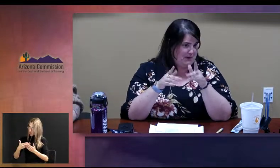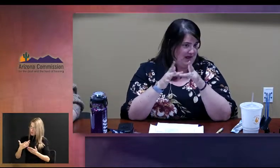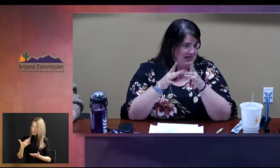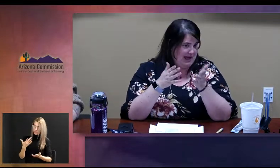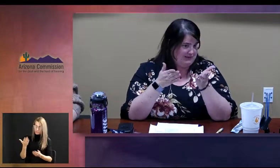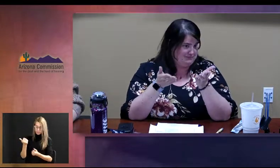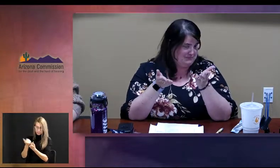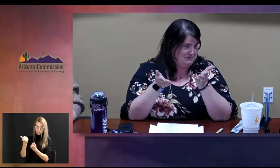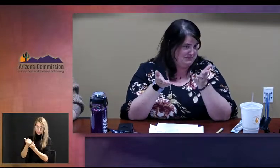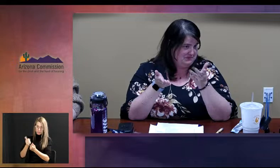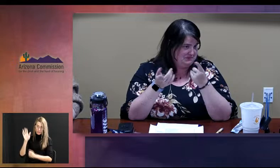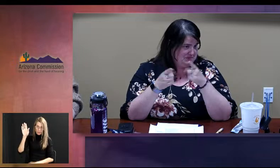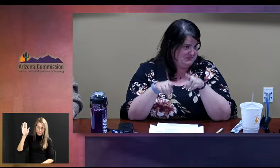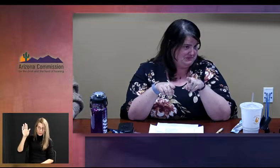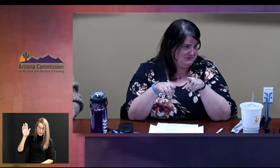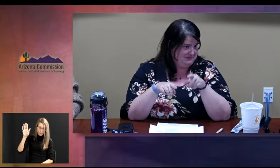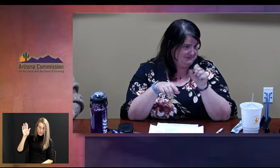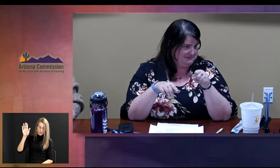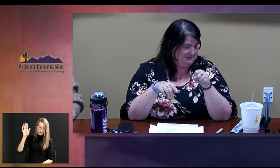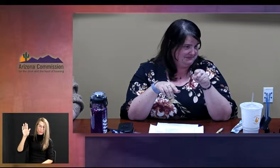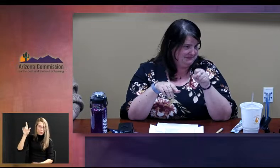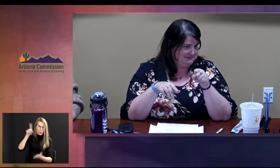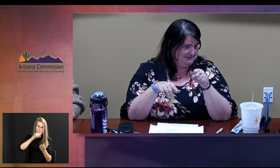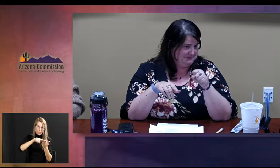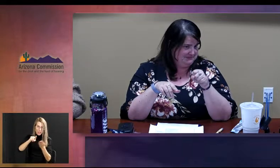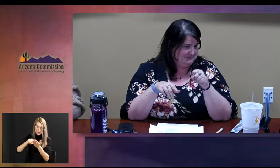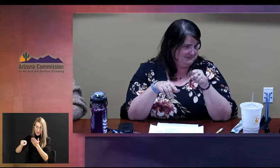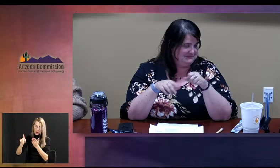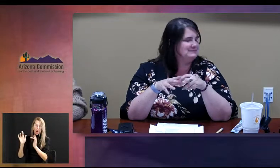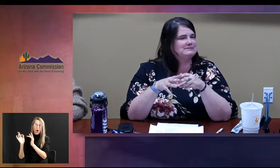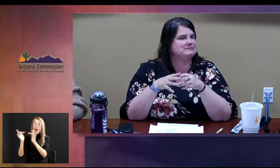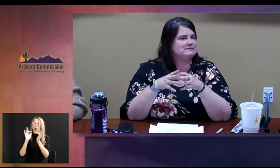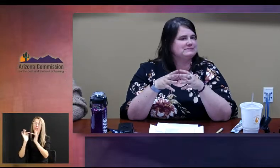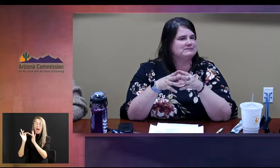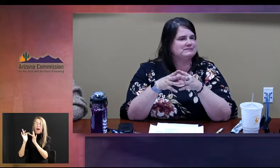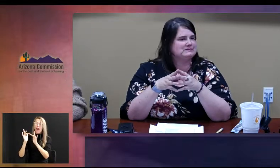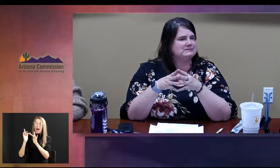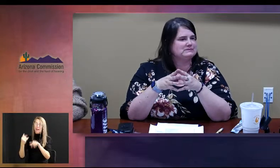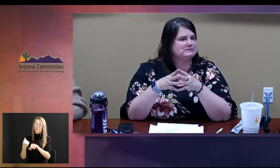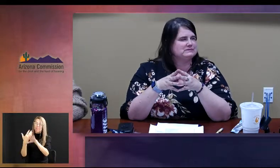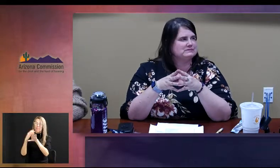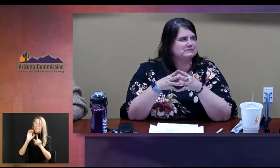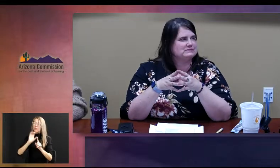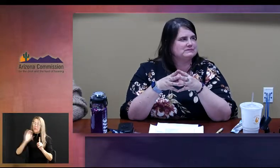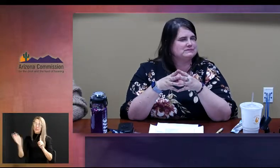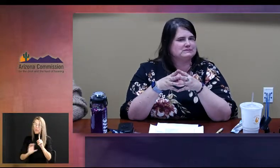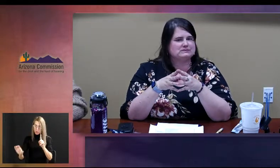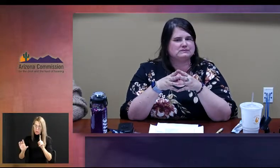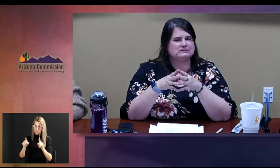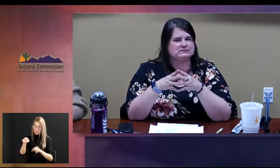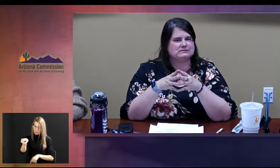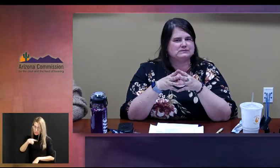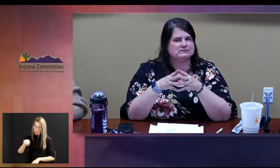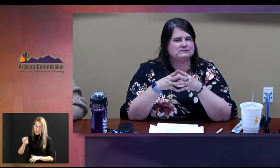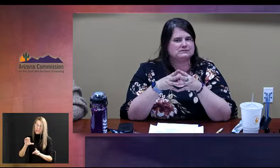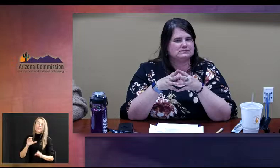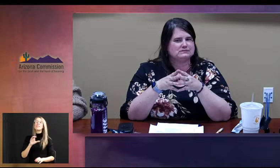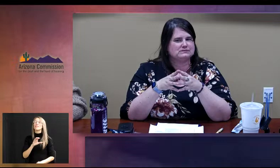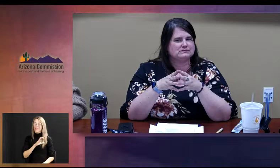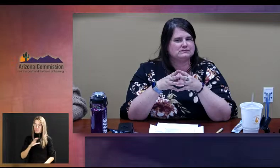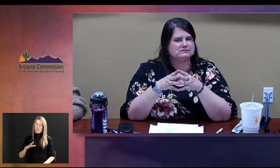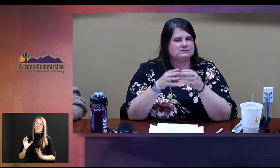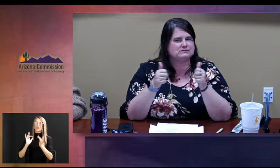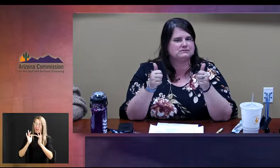And we'll check in with those individuals online. Do you agree to move into executive session? All commissioners online have voted yes.